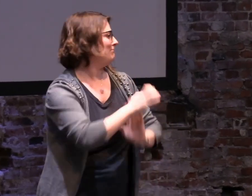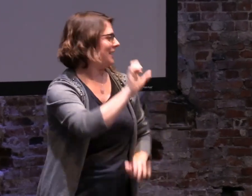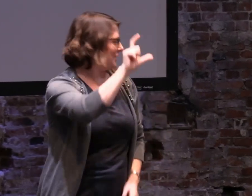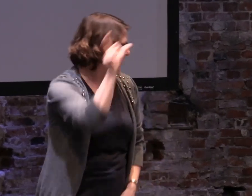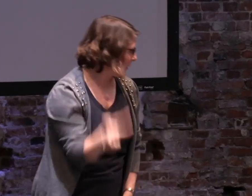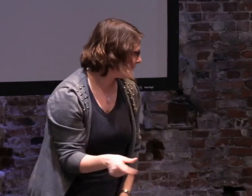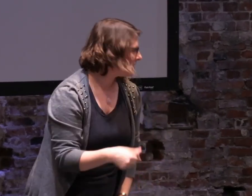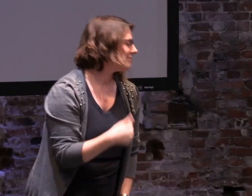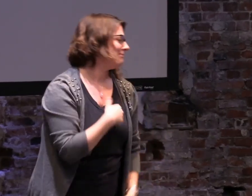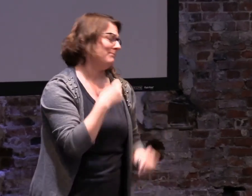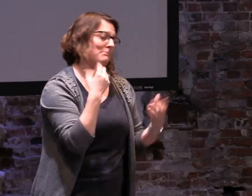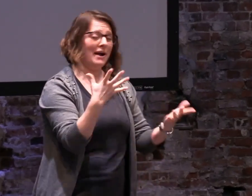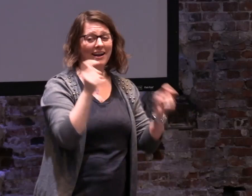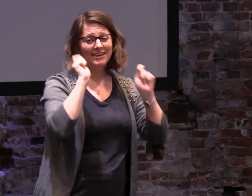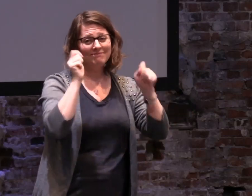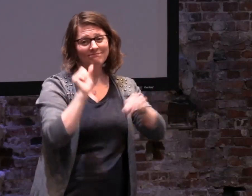I'm from Iowa,